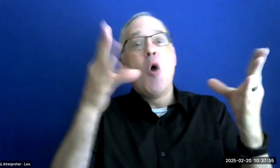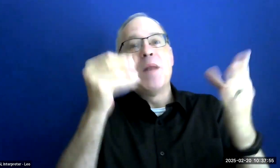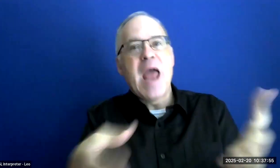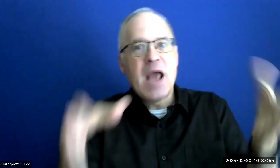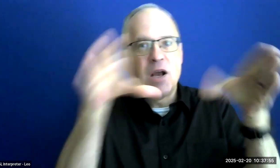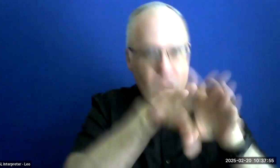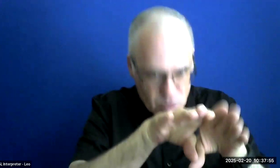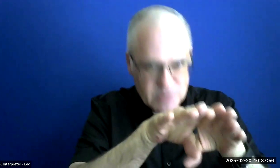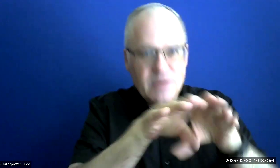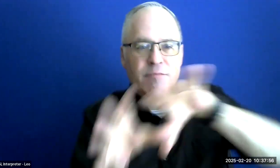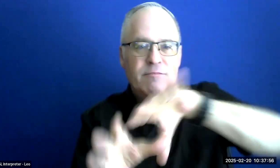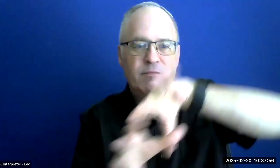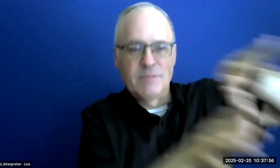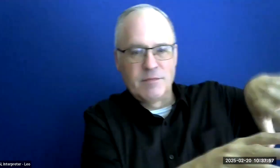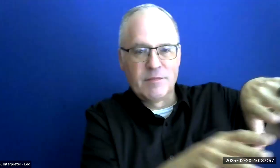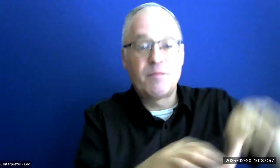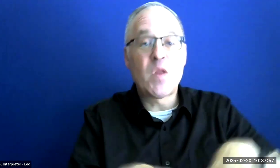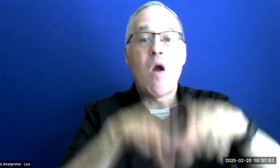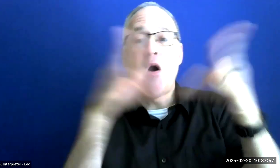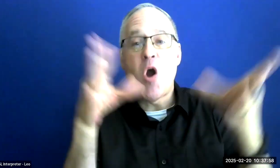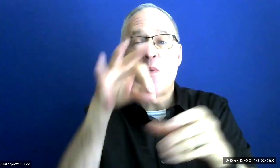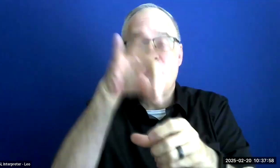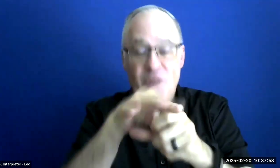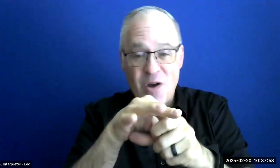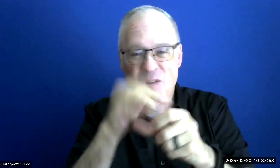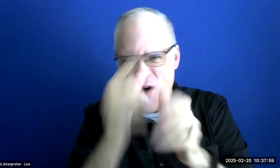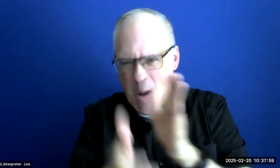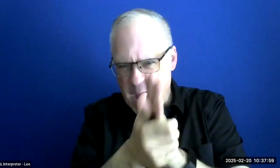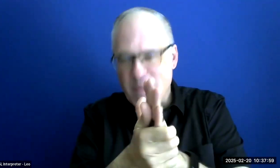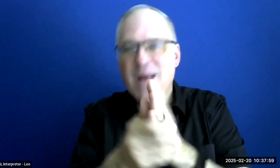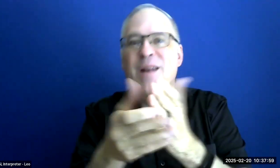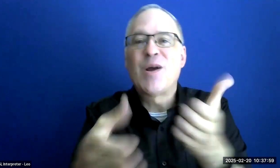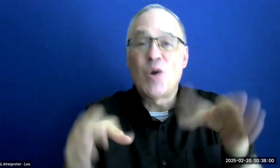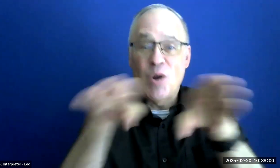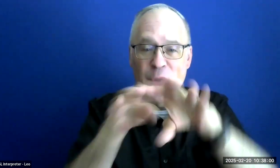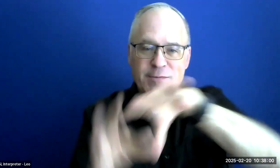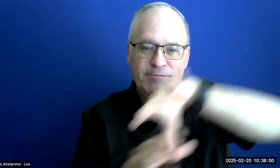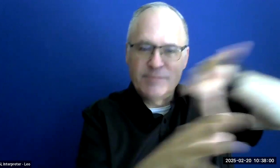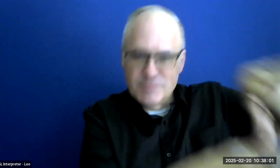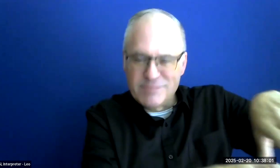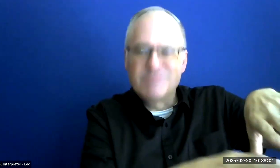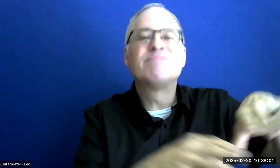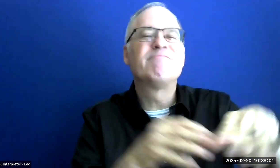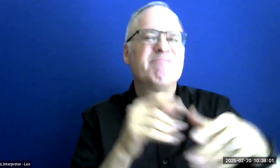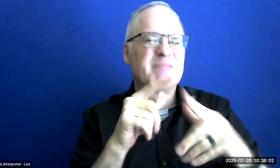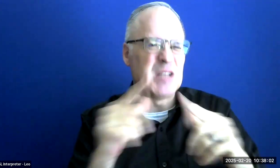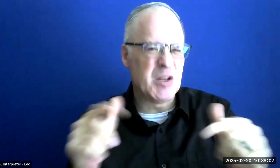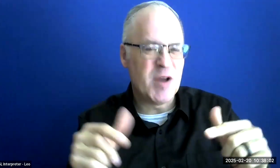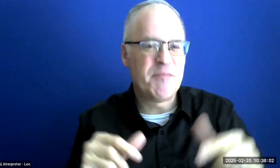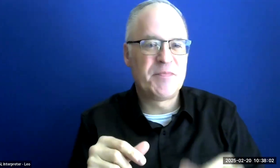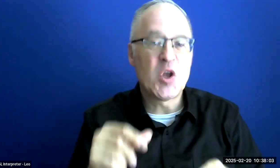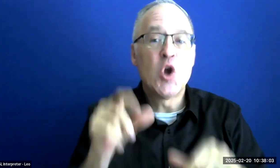voting. Please know within the voting process that each of these items can be debated but cannot